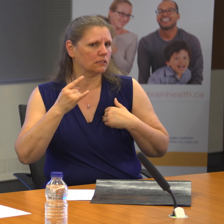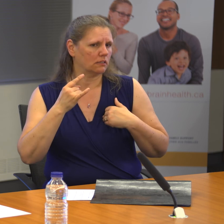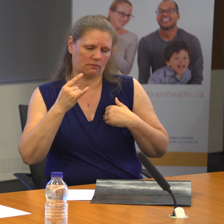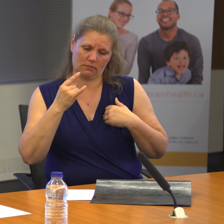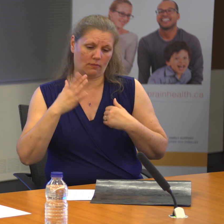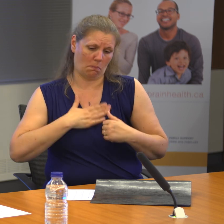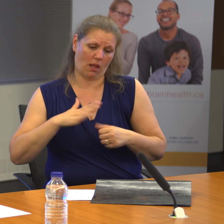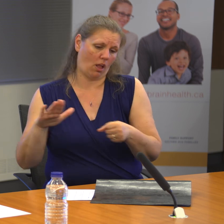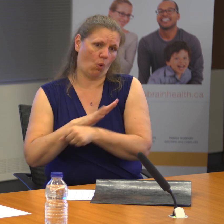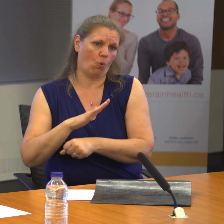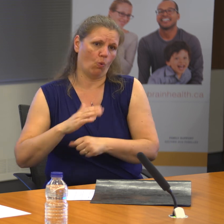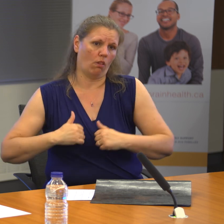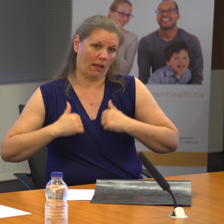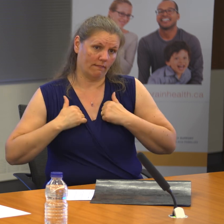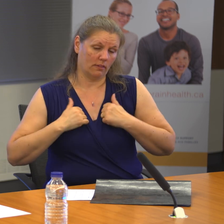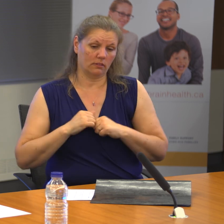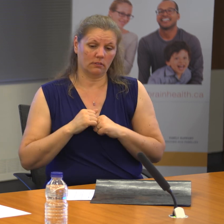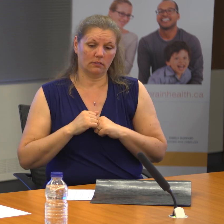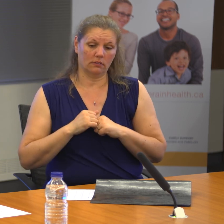we have